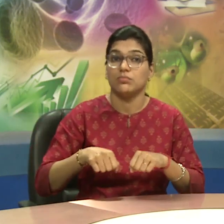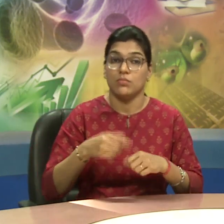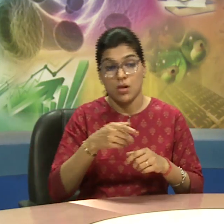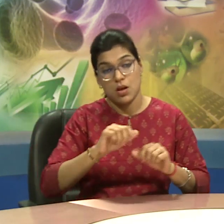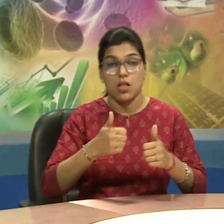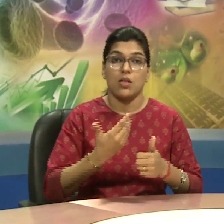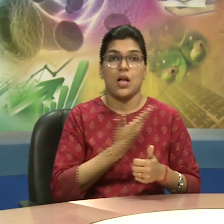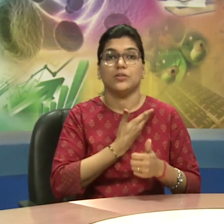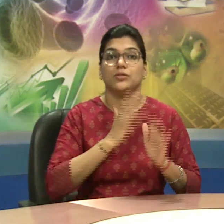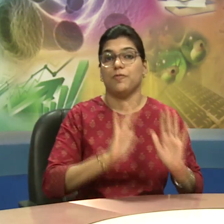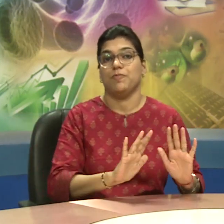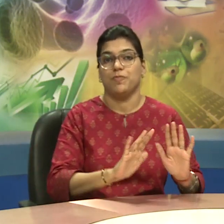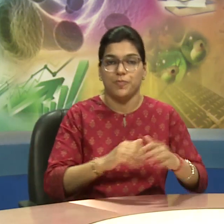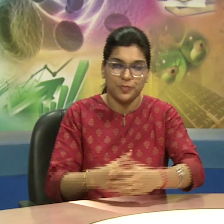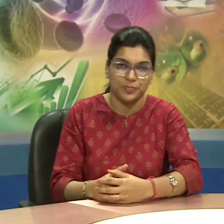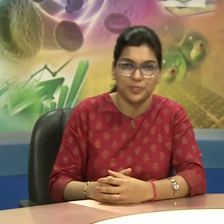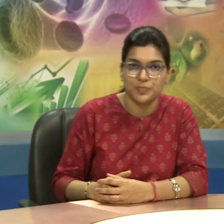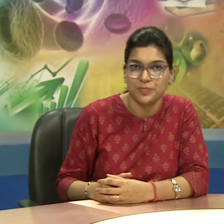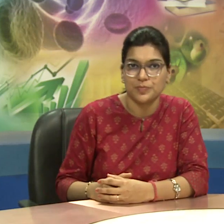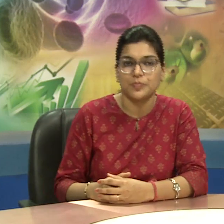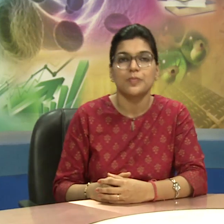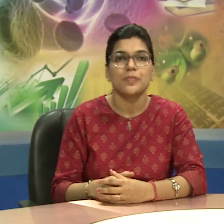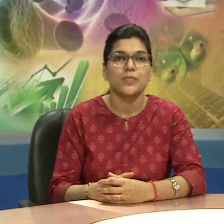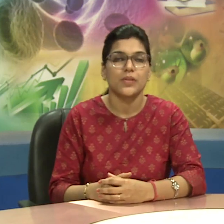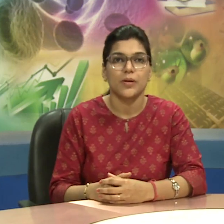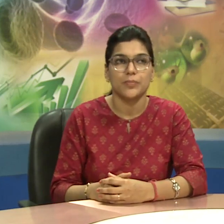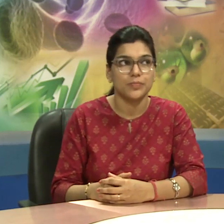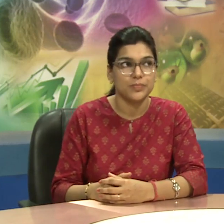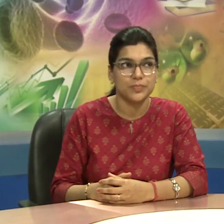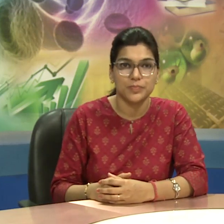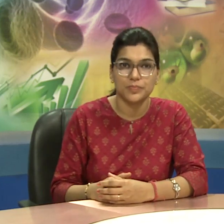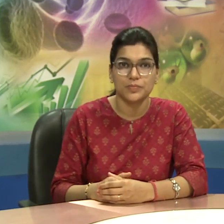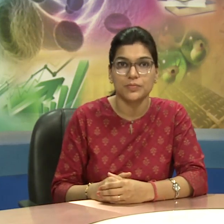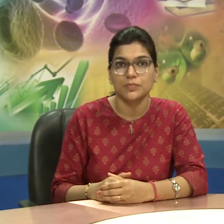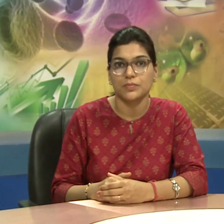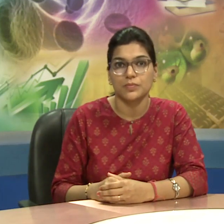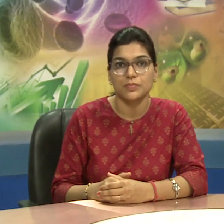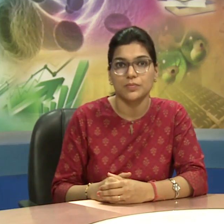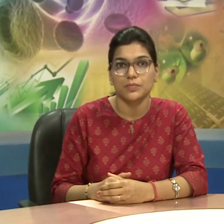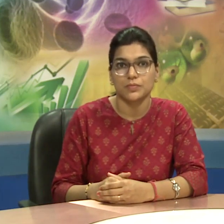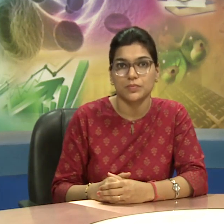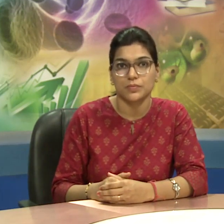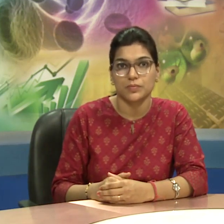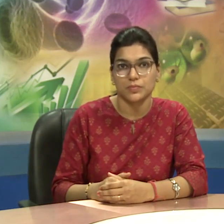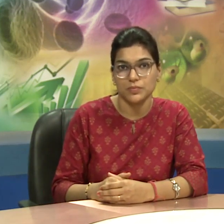proceeding in law courts dealing with consumer complaint.